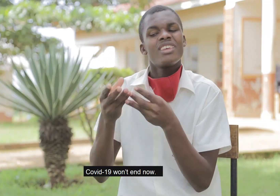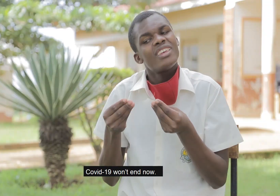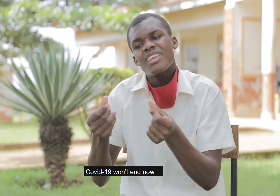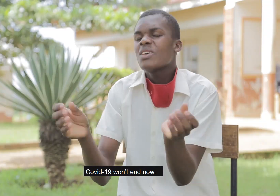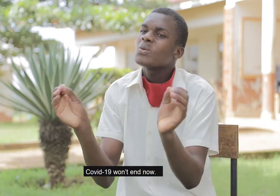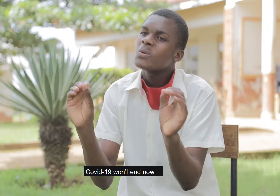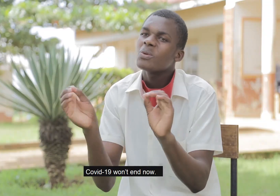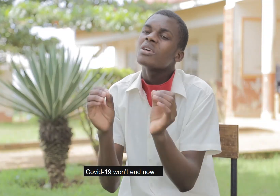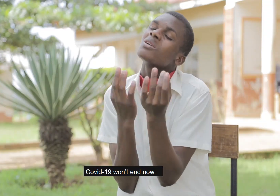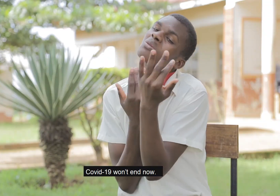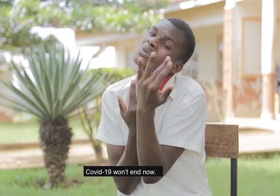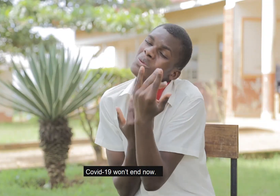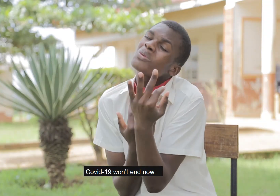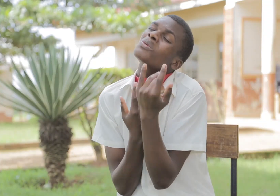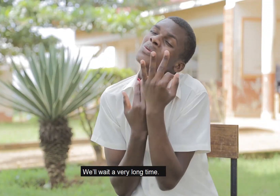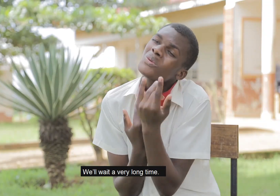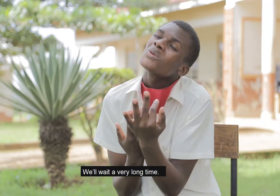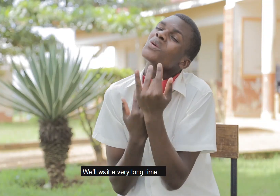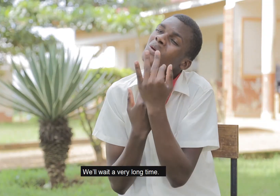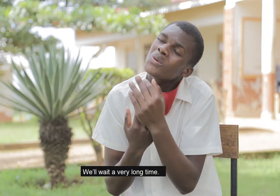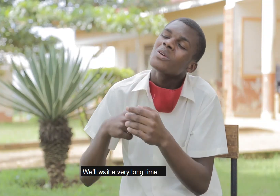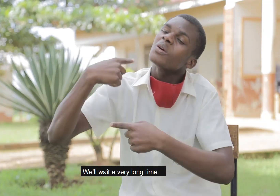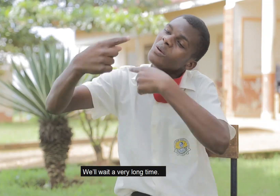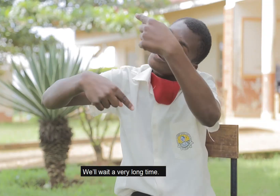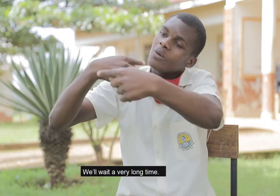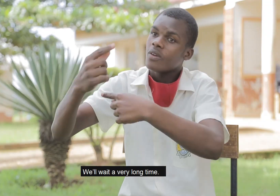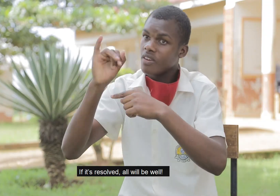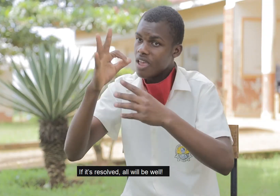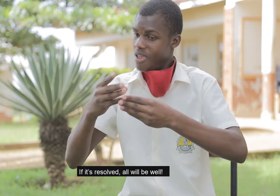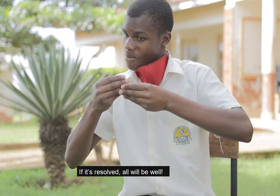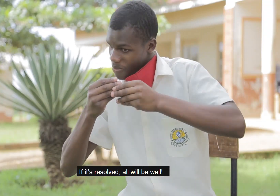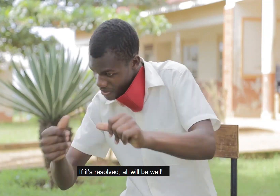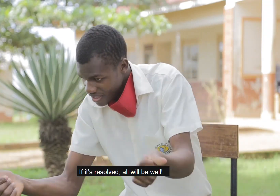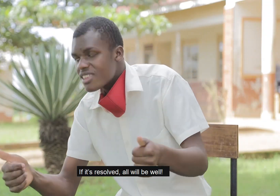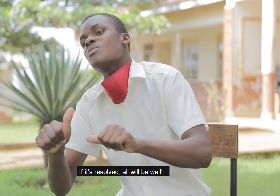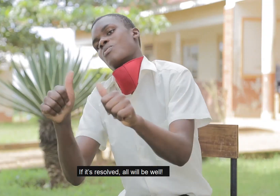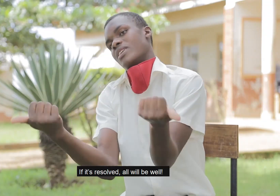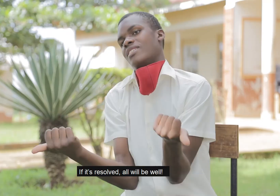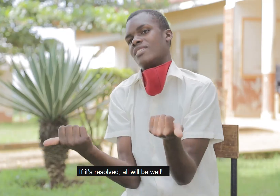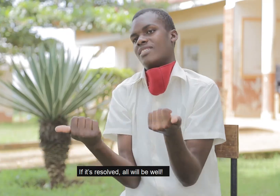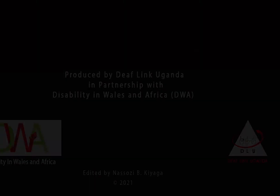COVID-19 won't end now. We will wait a very long time. If it's resolved, all will be well.